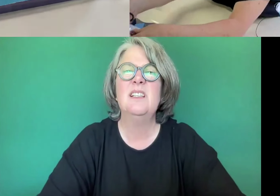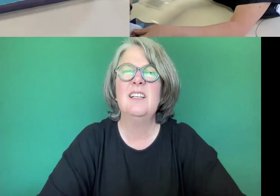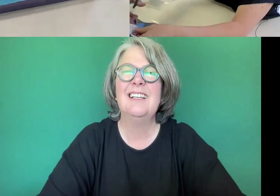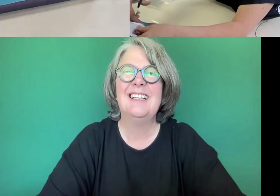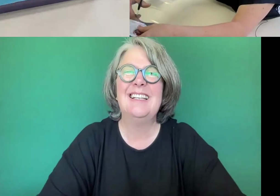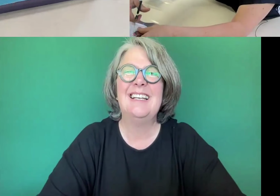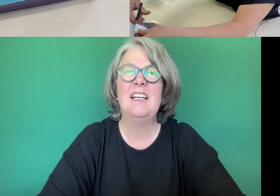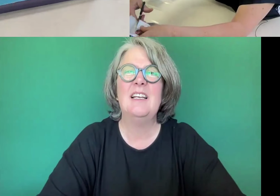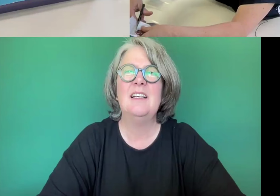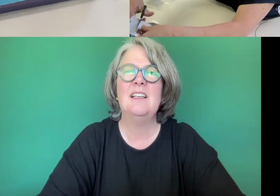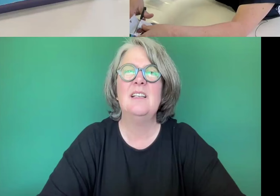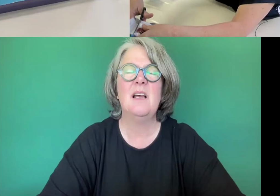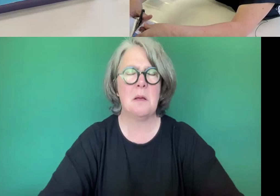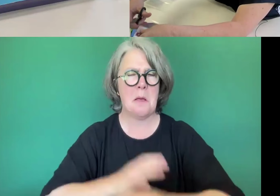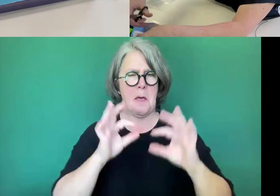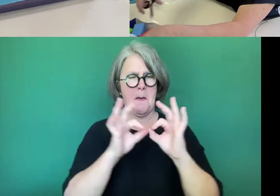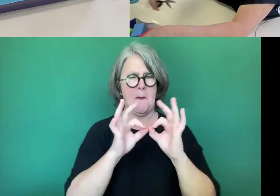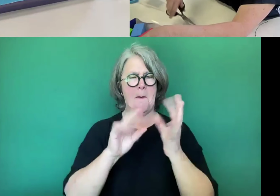B-U-C-K,